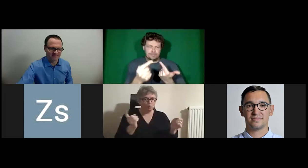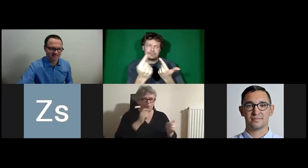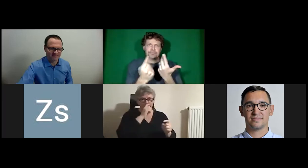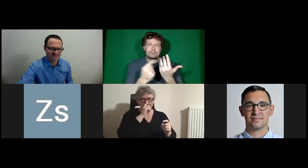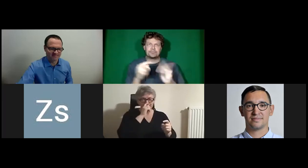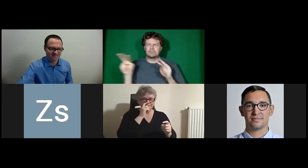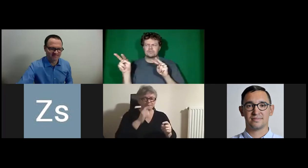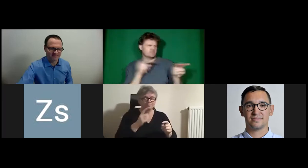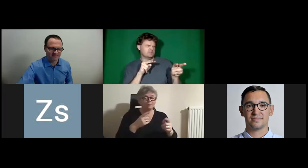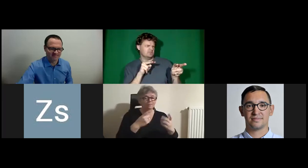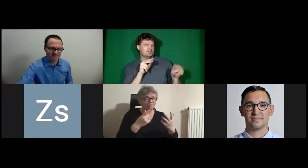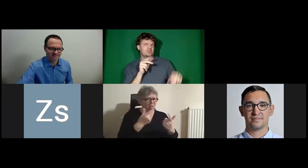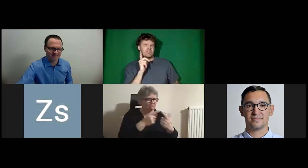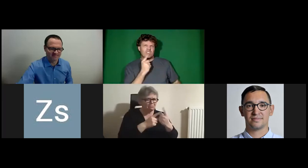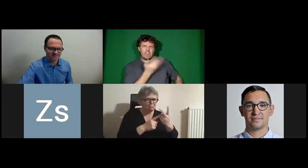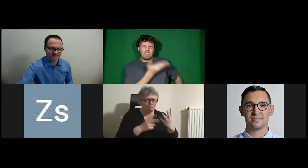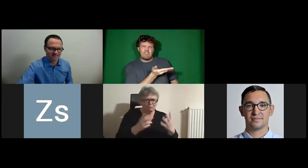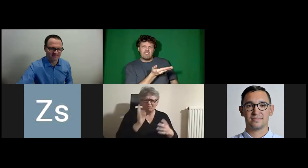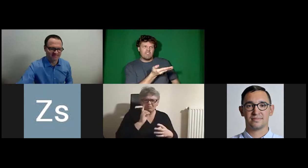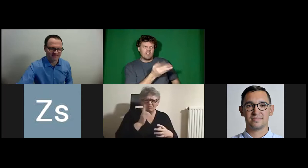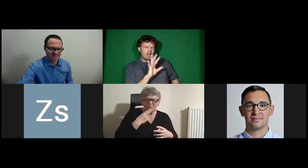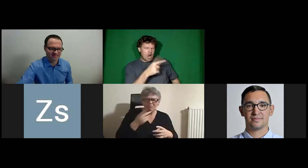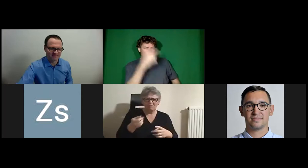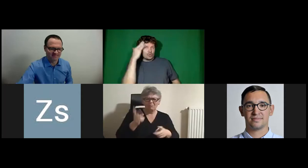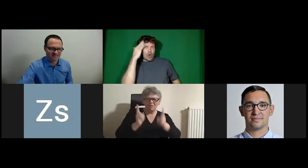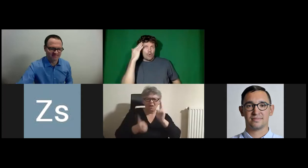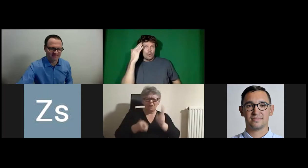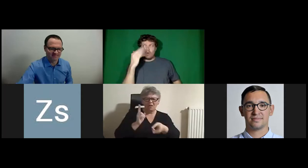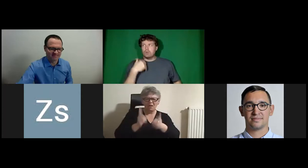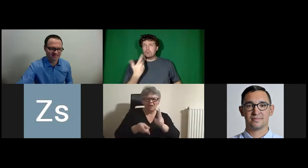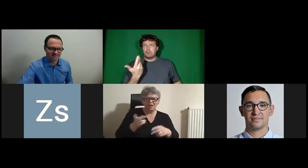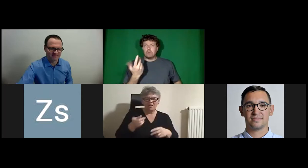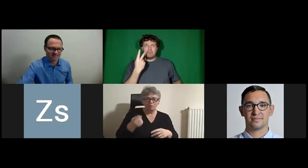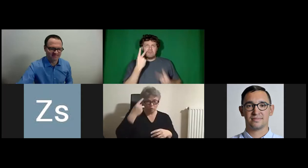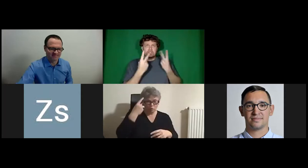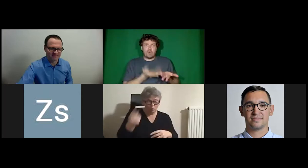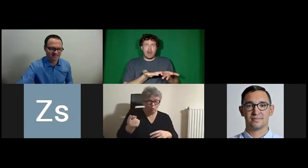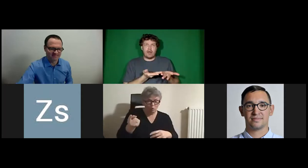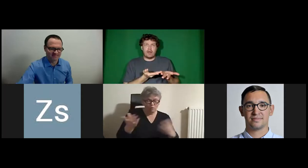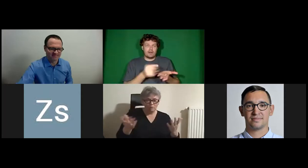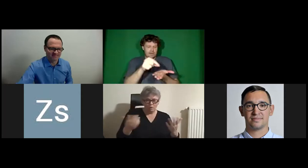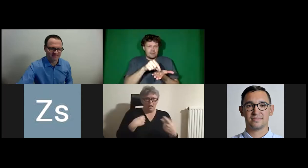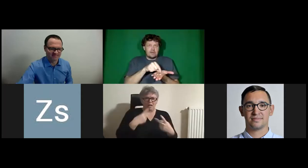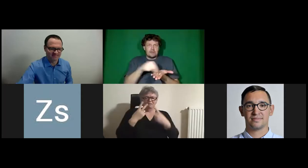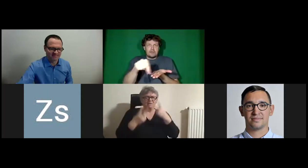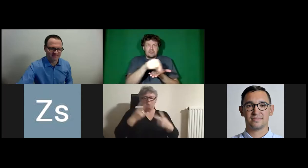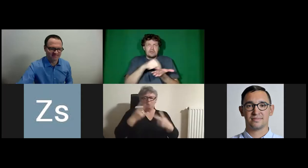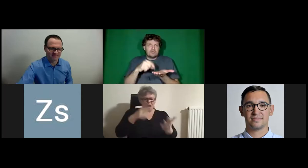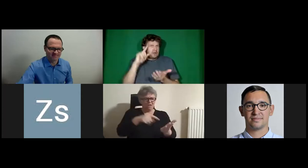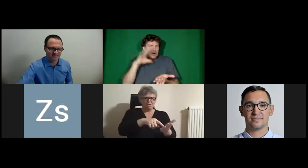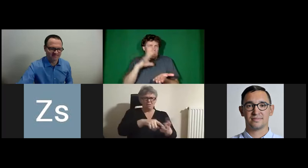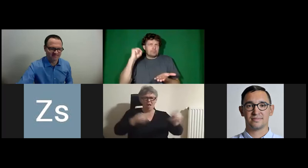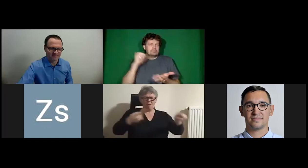So I told them the plays, but I was signing. And they're like, how do you know all the plays? And I'm like, it's